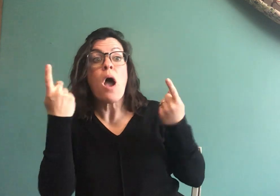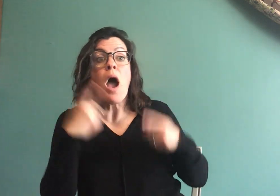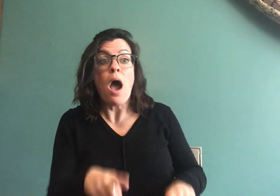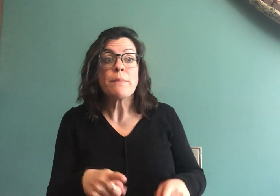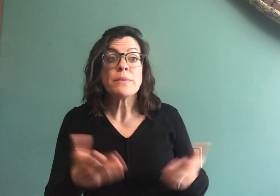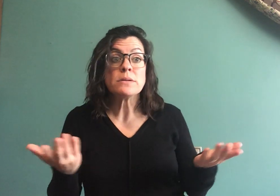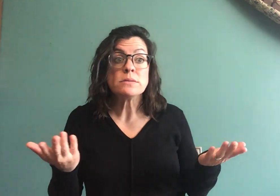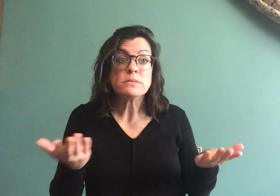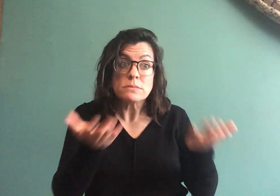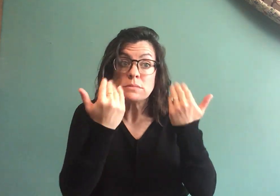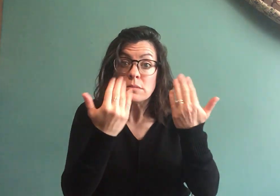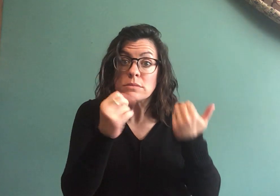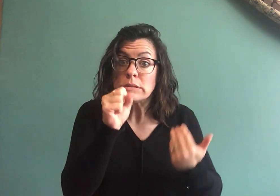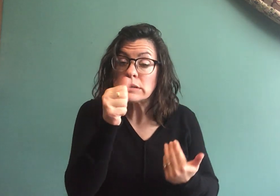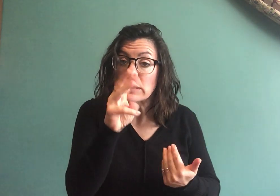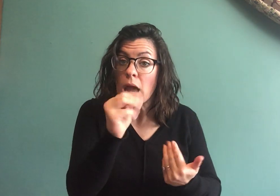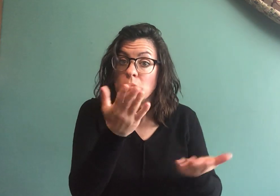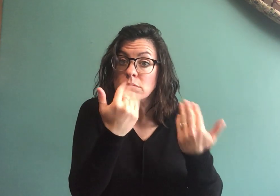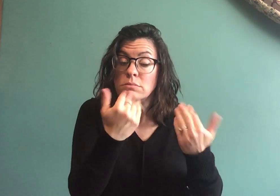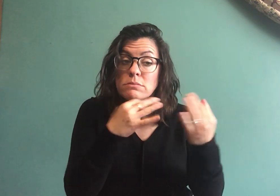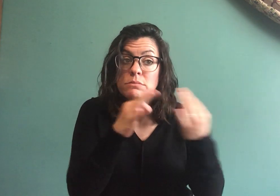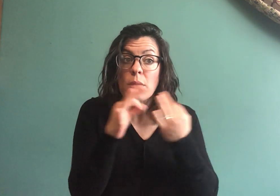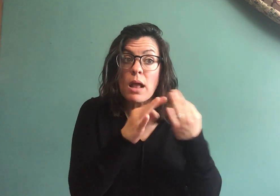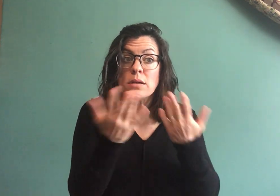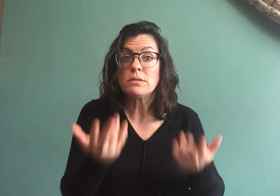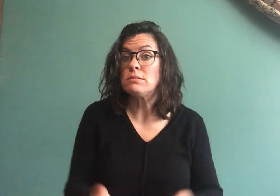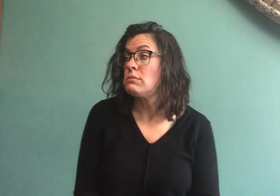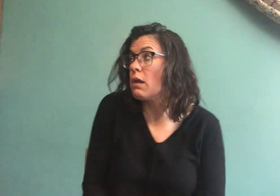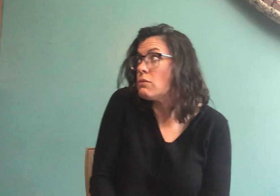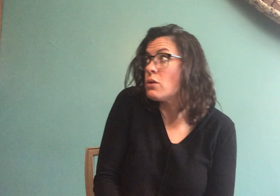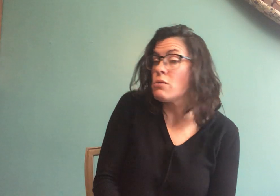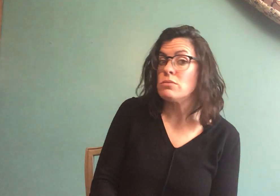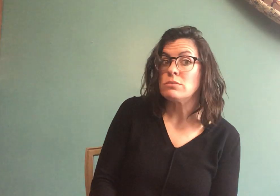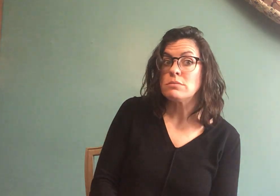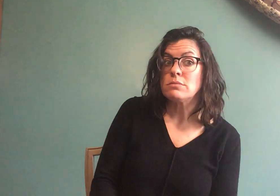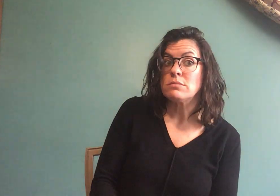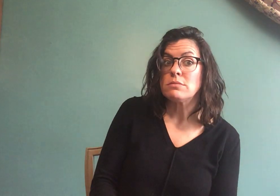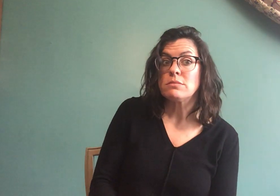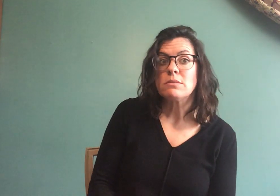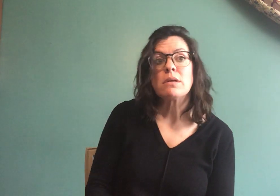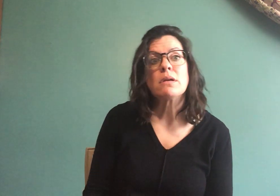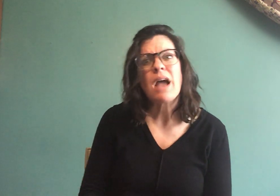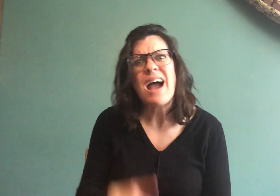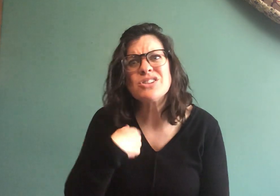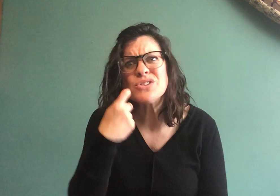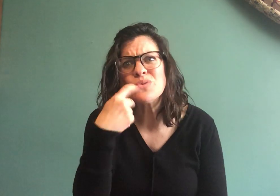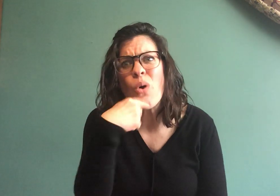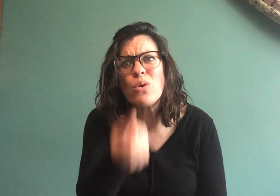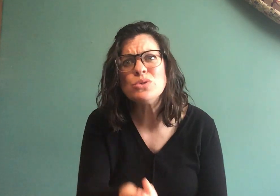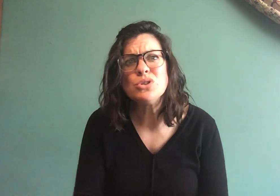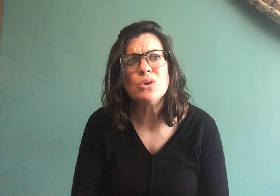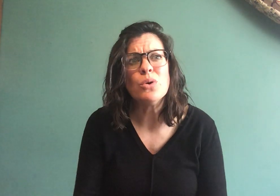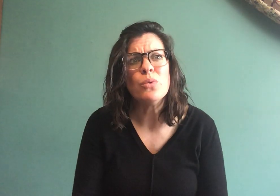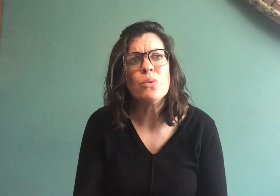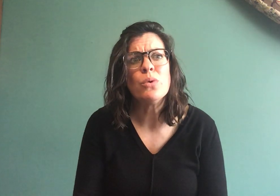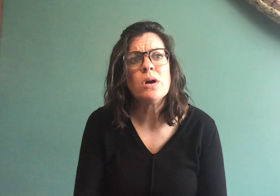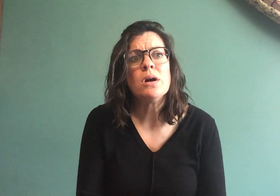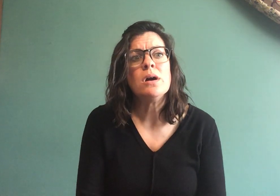You pulled the other one out. Right. If I'm pulling this wire out, what am I doing to the other 2 wires, to the black and the white?